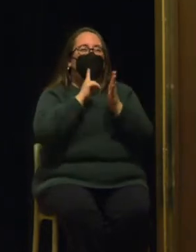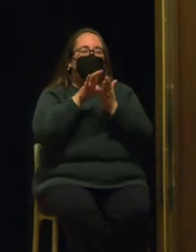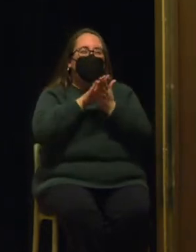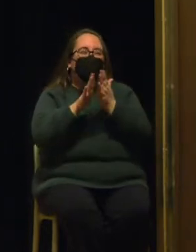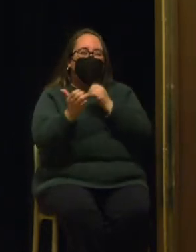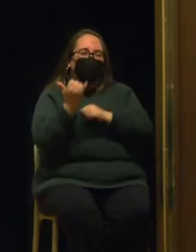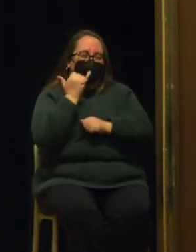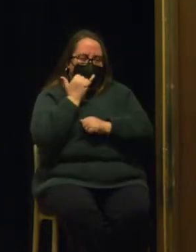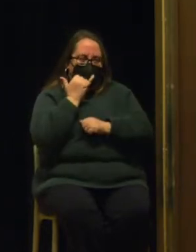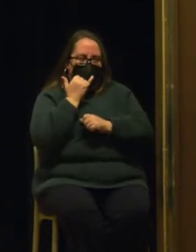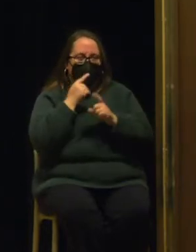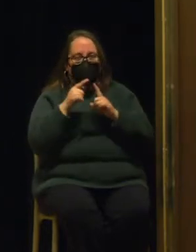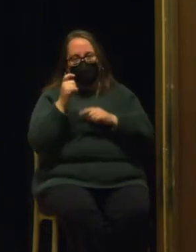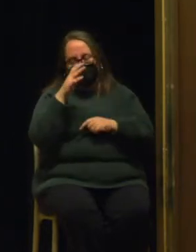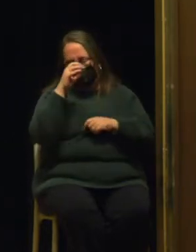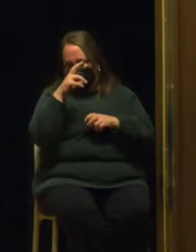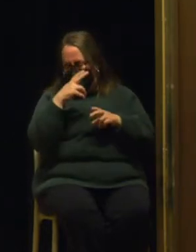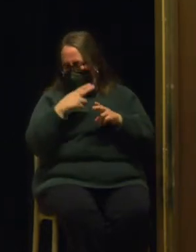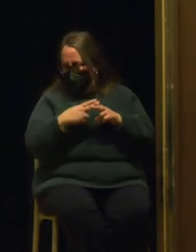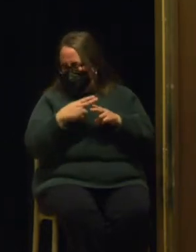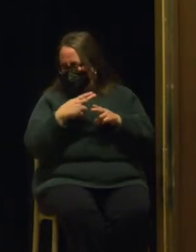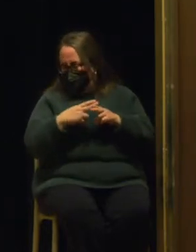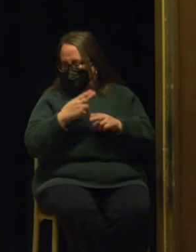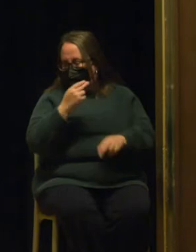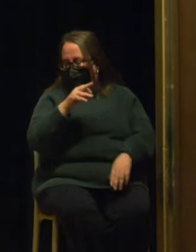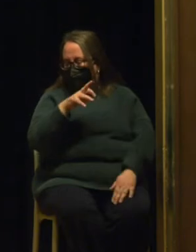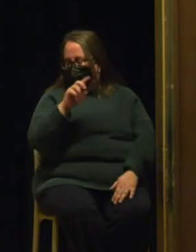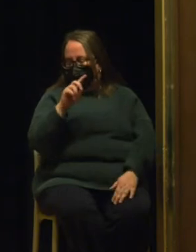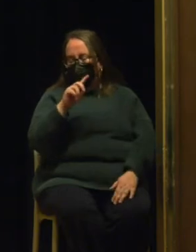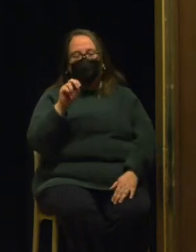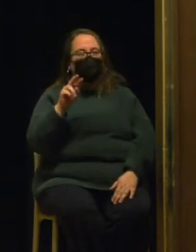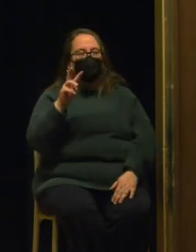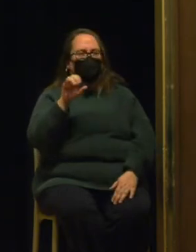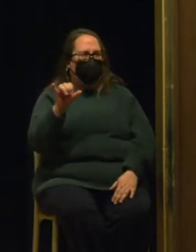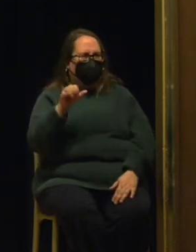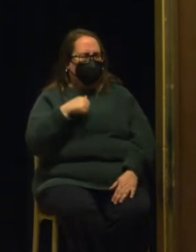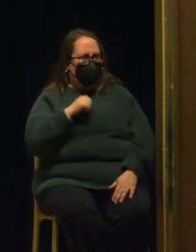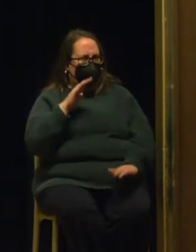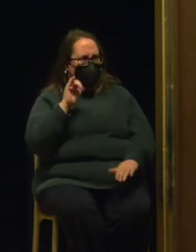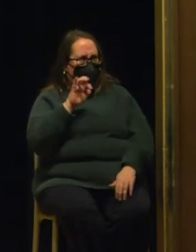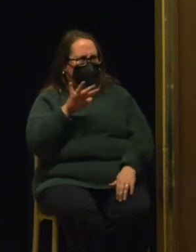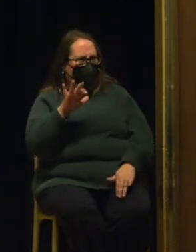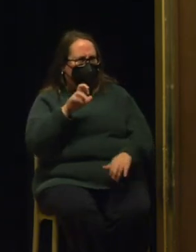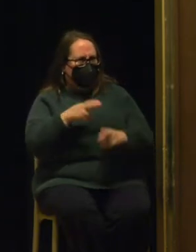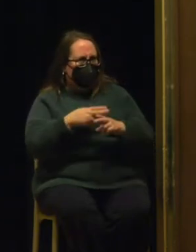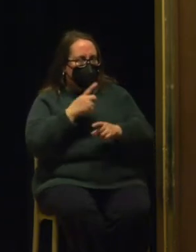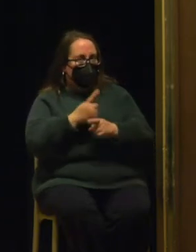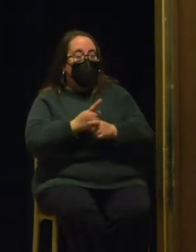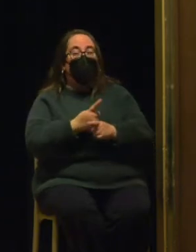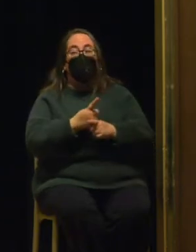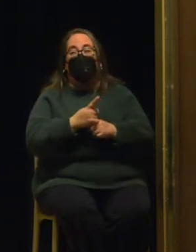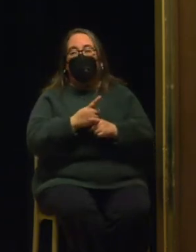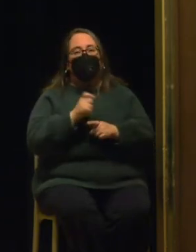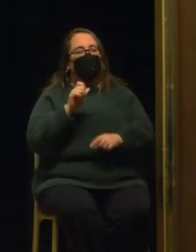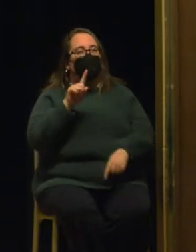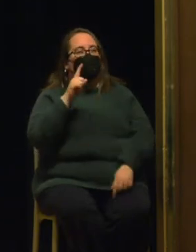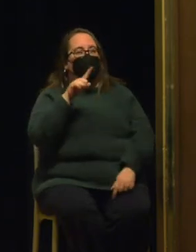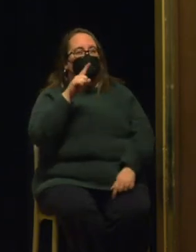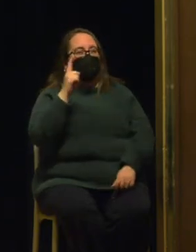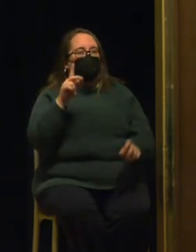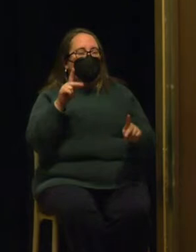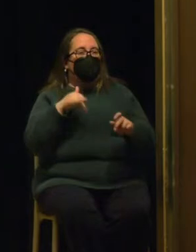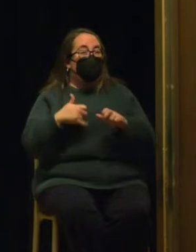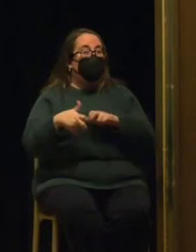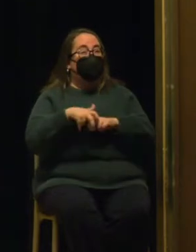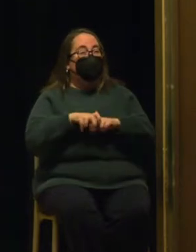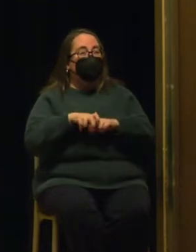call from a guy named Harold Dooley. I hope I don't get his name wrong. He had a seat. He was the only Black person that had a seat